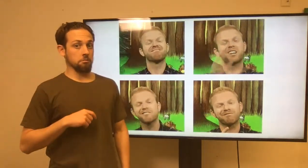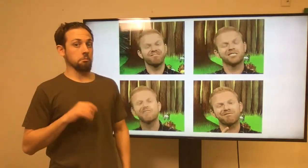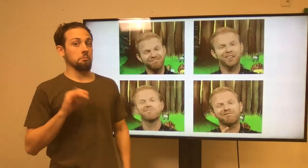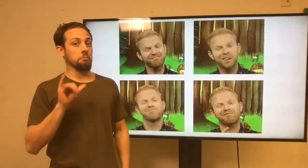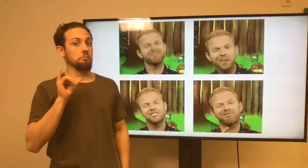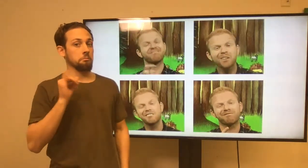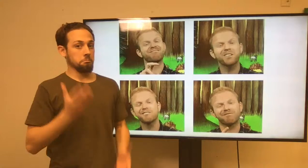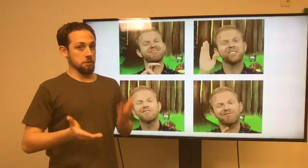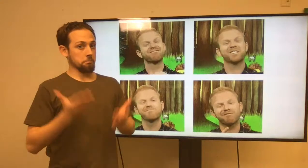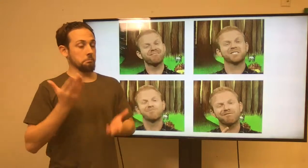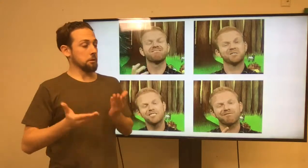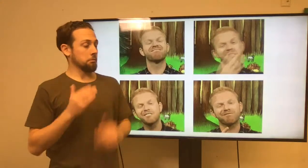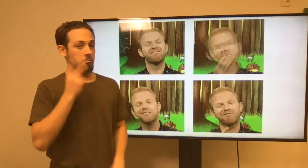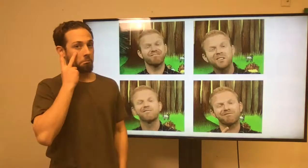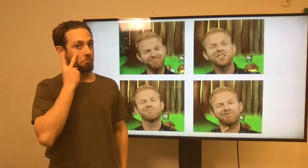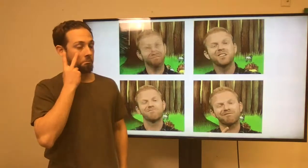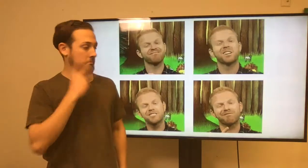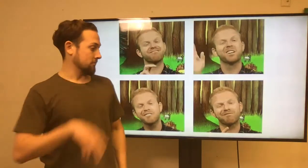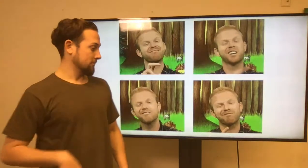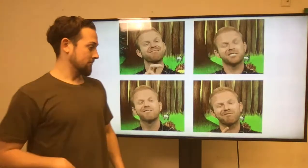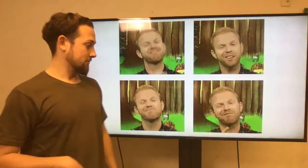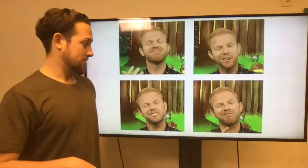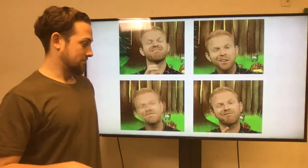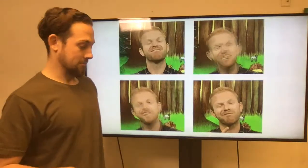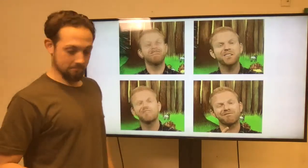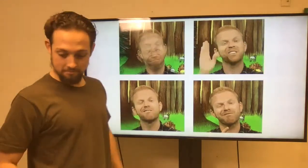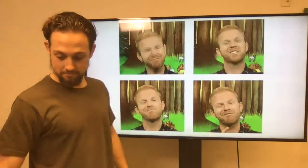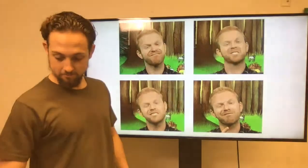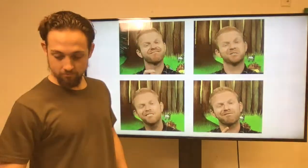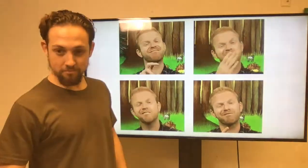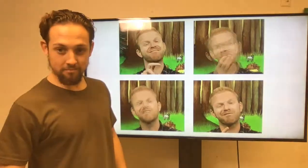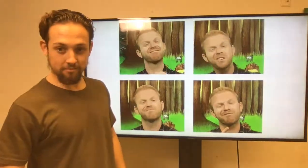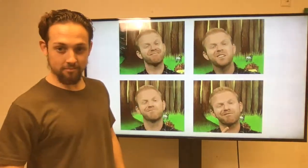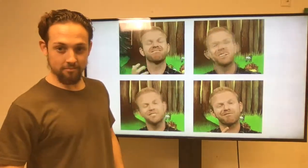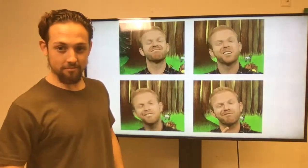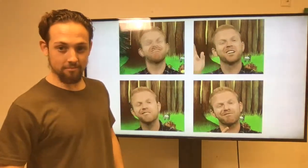Do you think the fourth one's going to be different? Maybe. We'll just have to see.